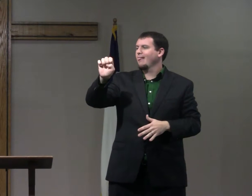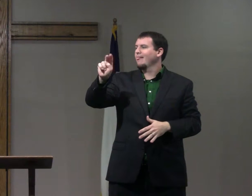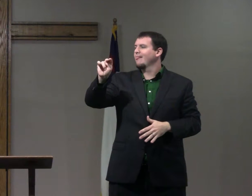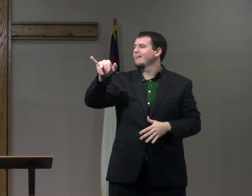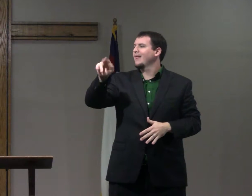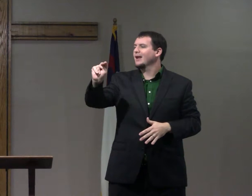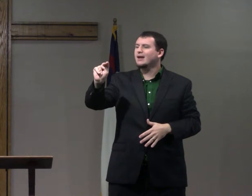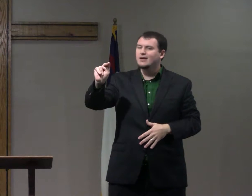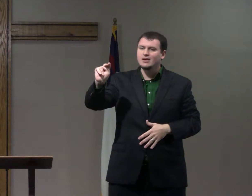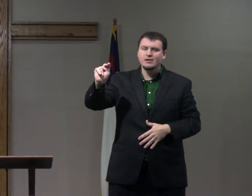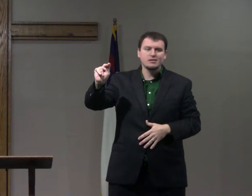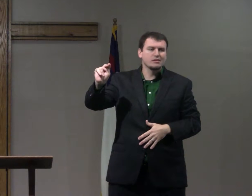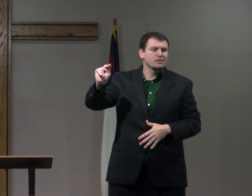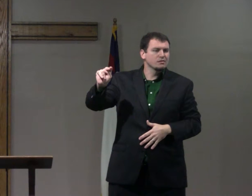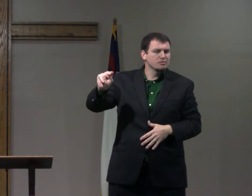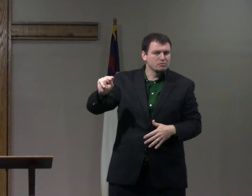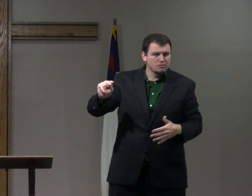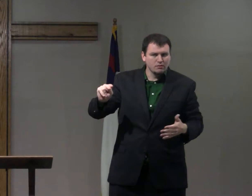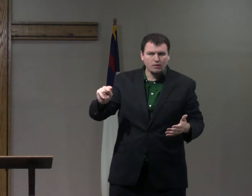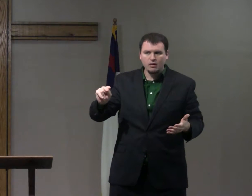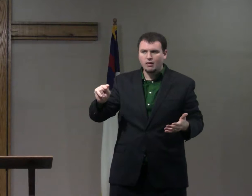to Russia and found